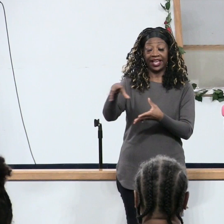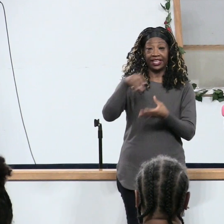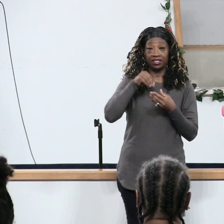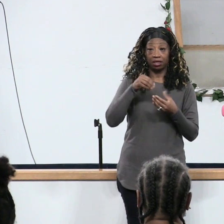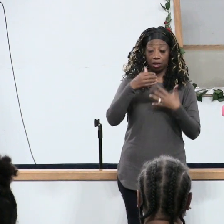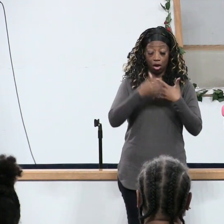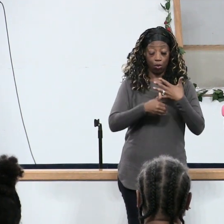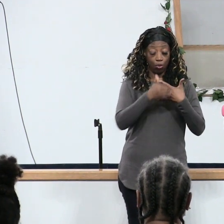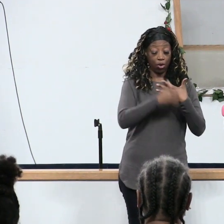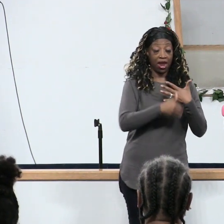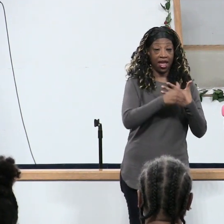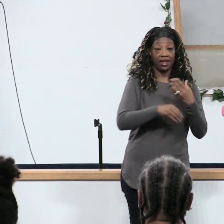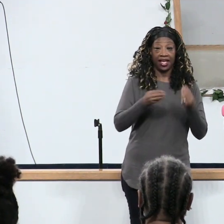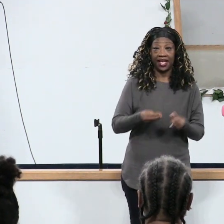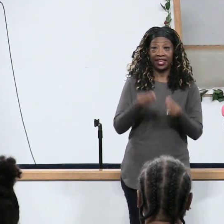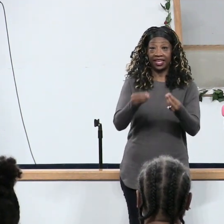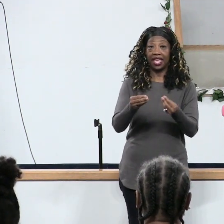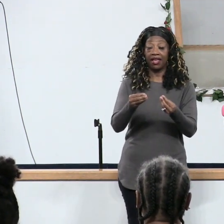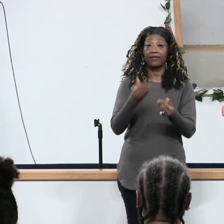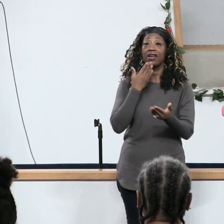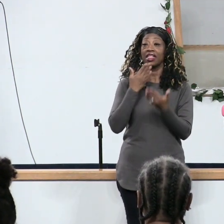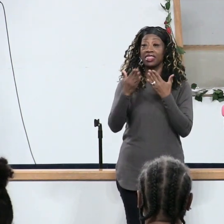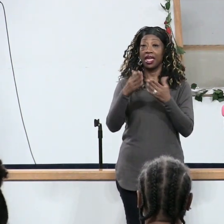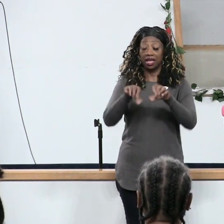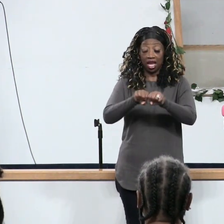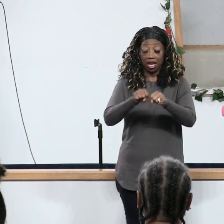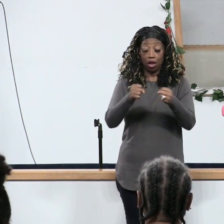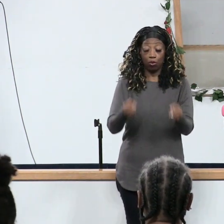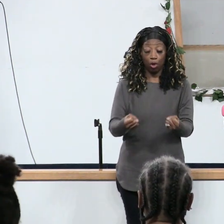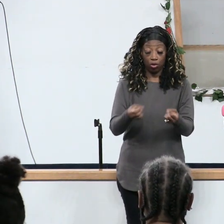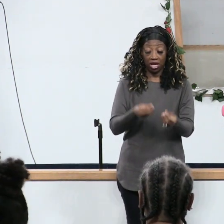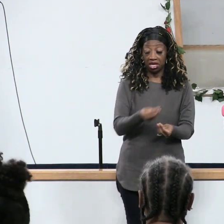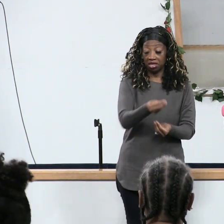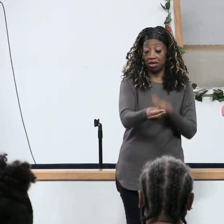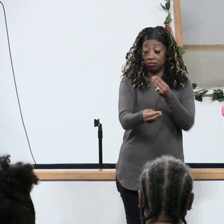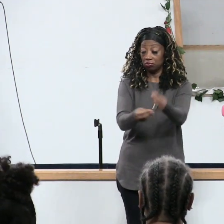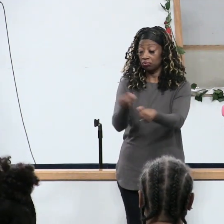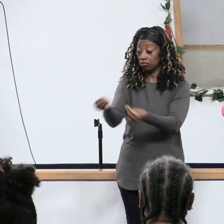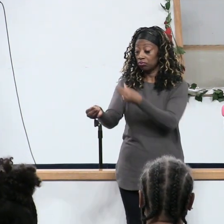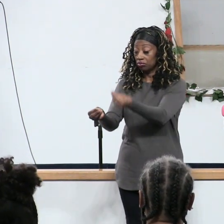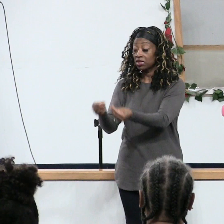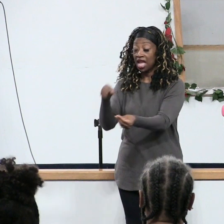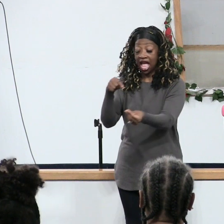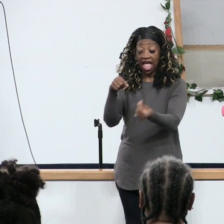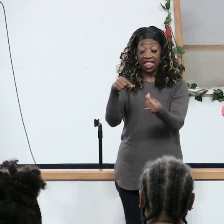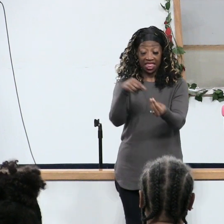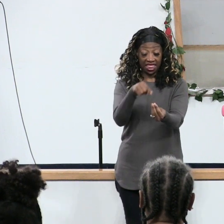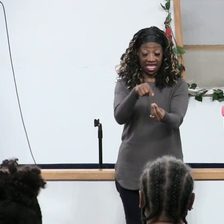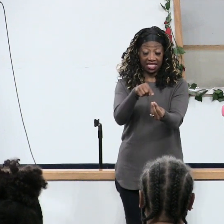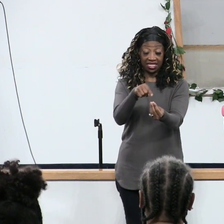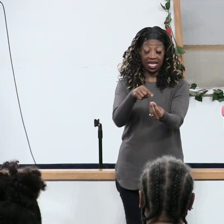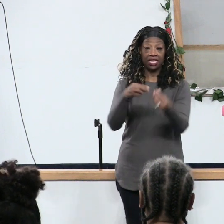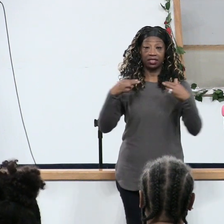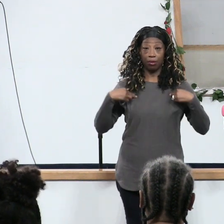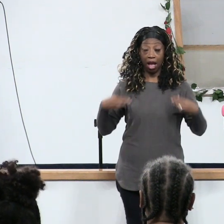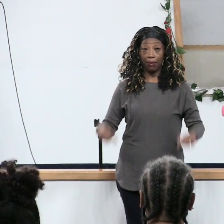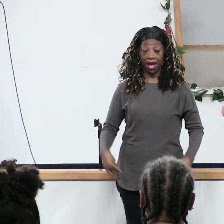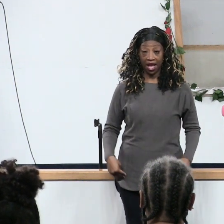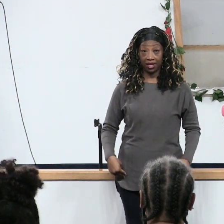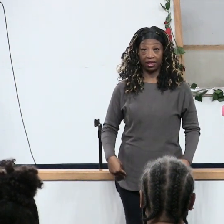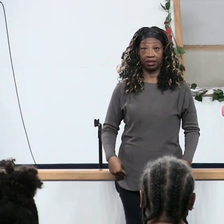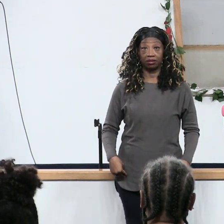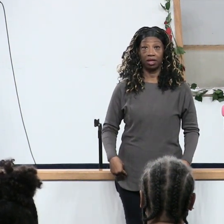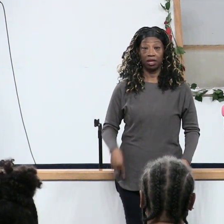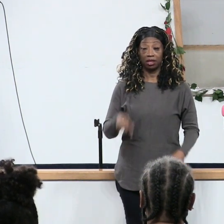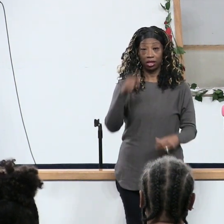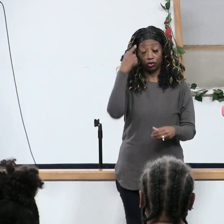gave thanks, and broke it, and gave it to them, saying, this is my body, which is given for